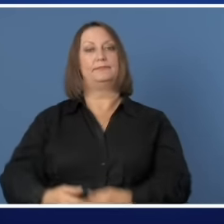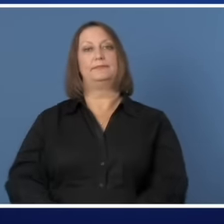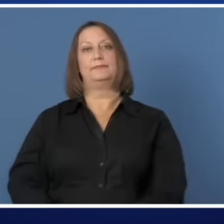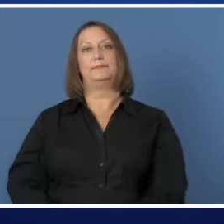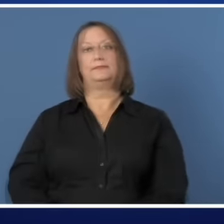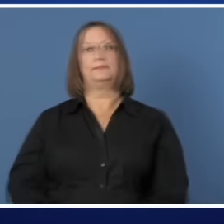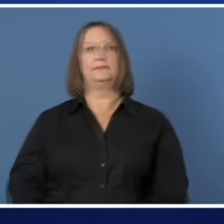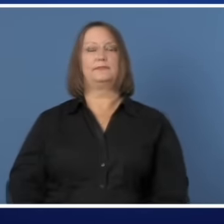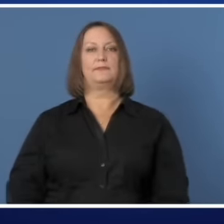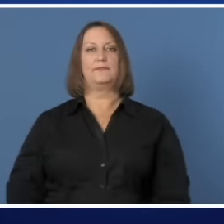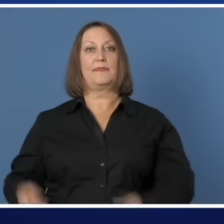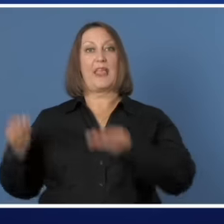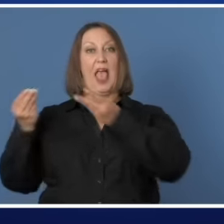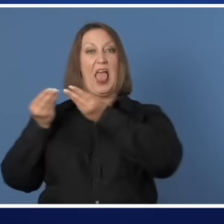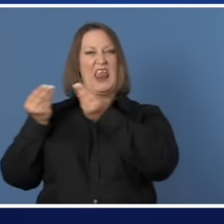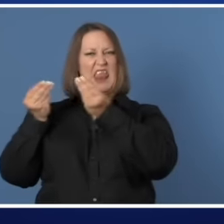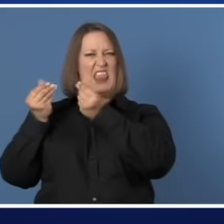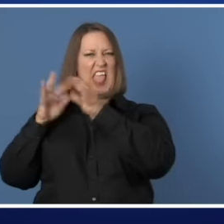become available.